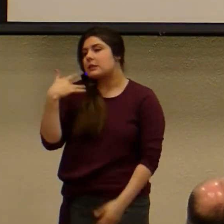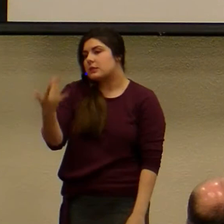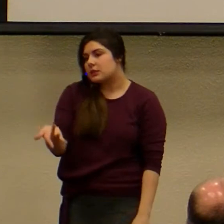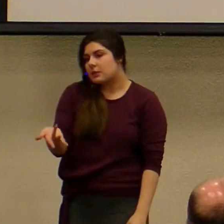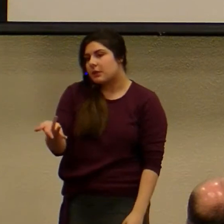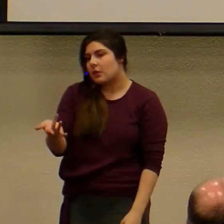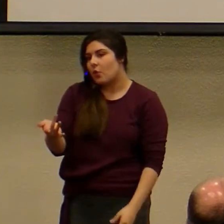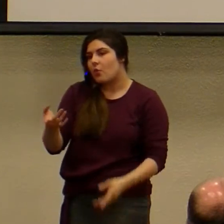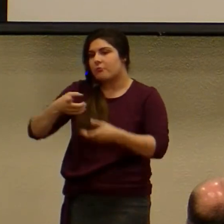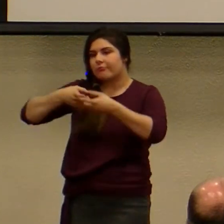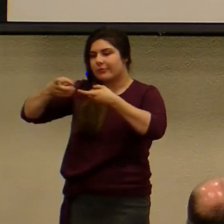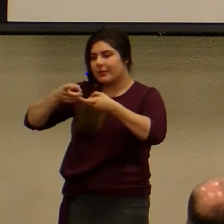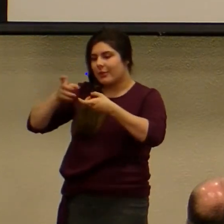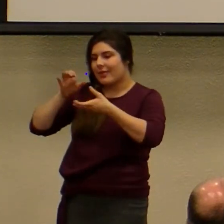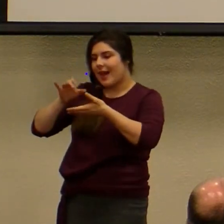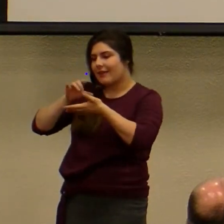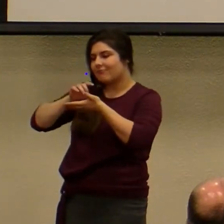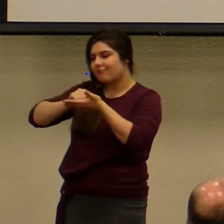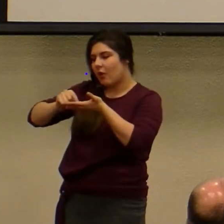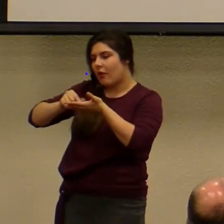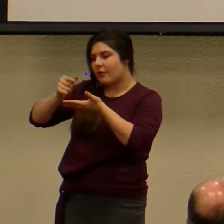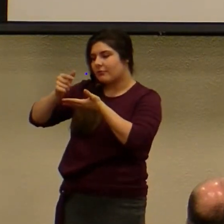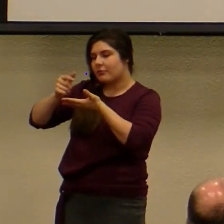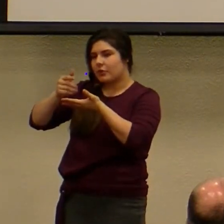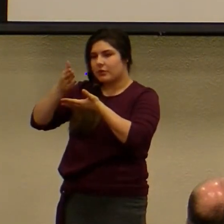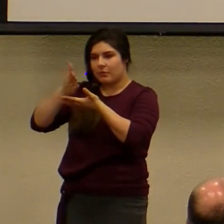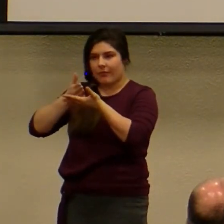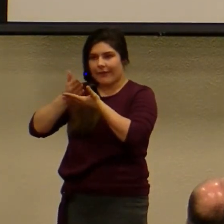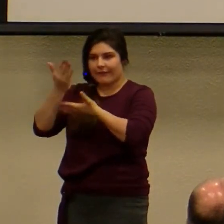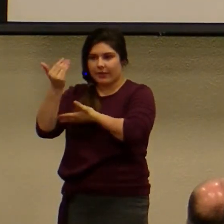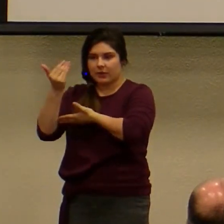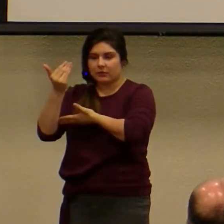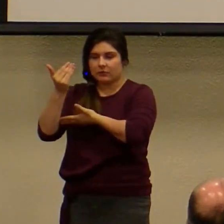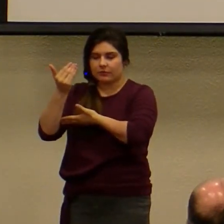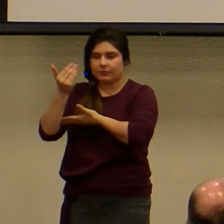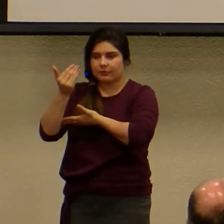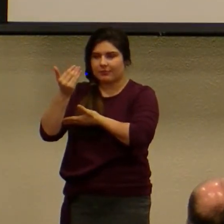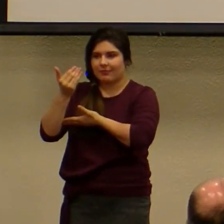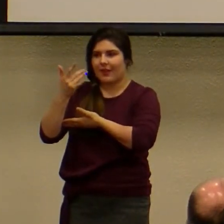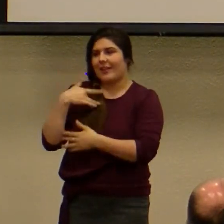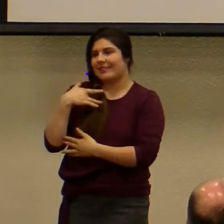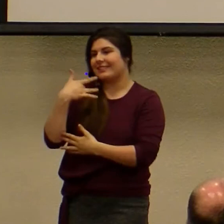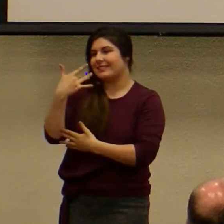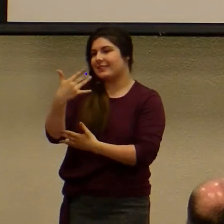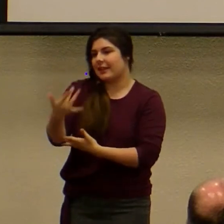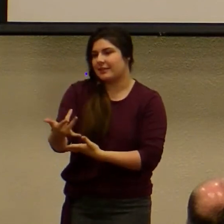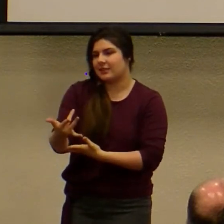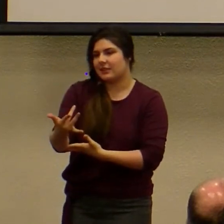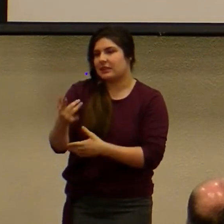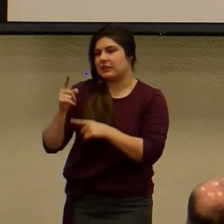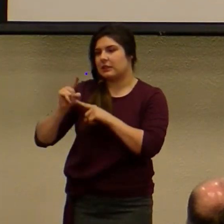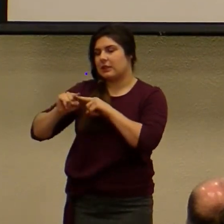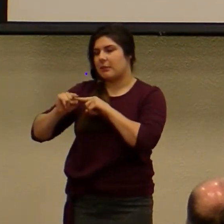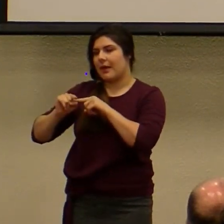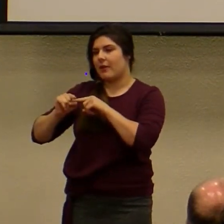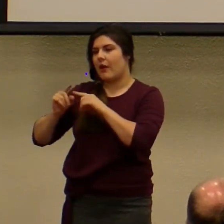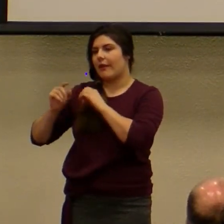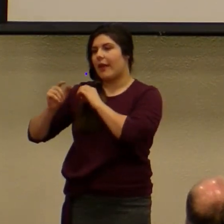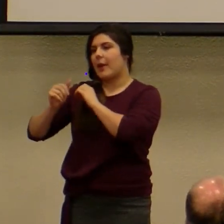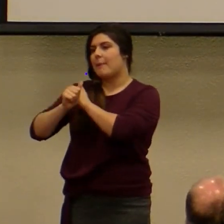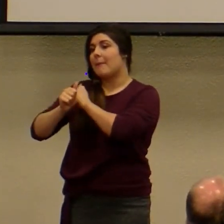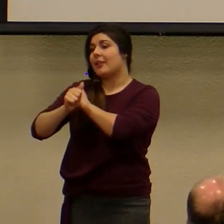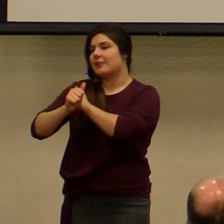with that particular section of verse 15, the inclination is to solely lean on an apologetic